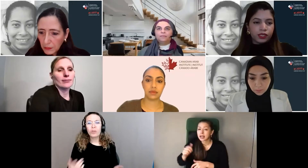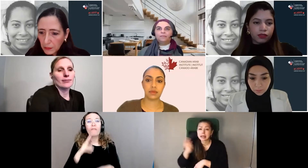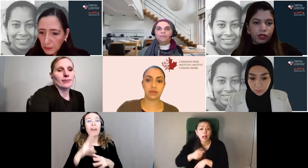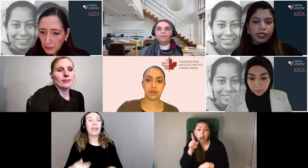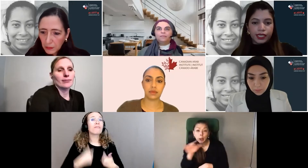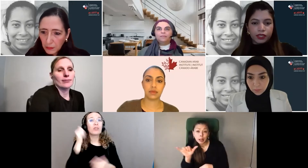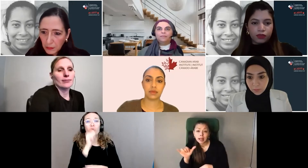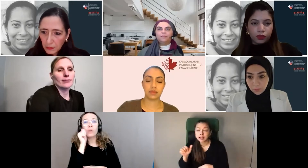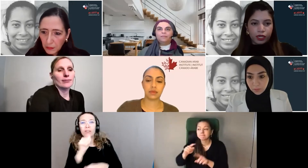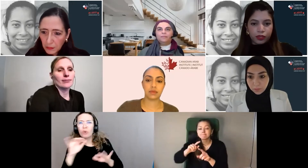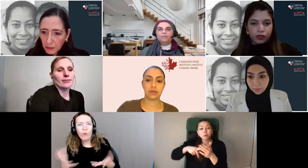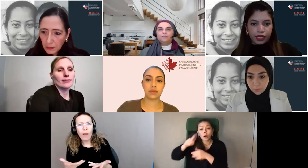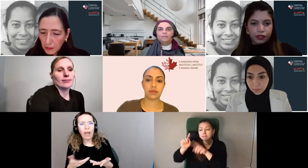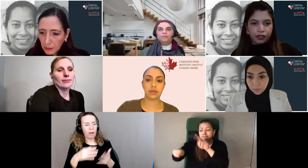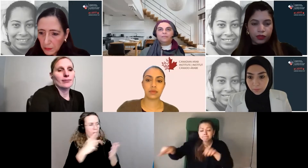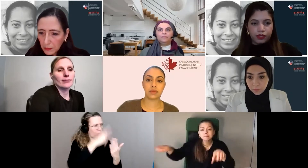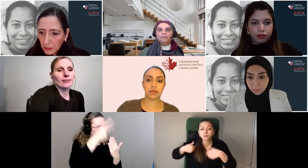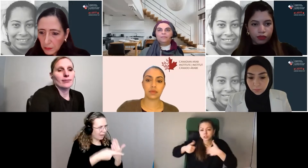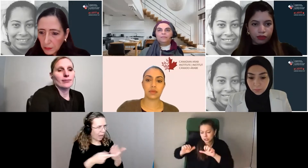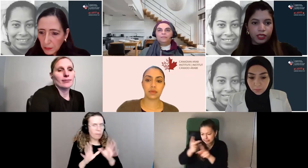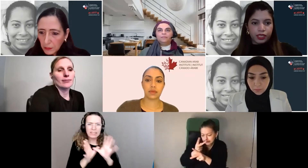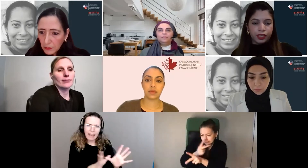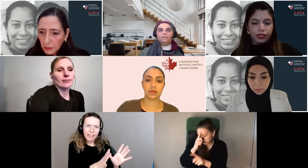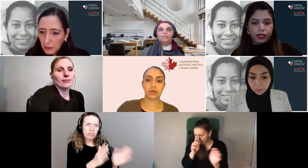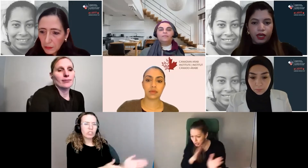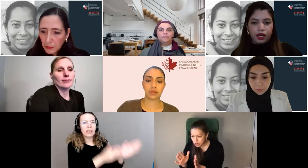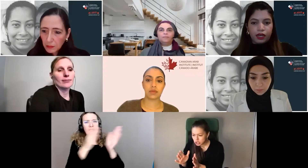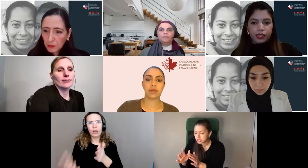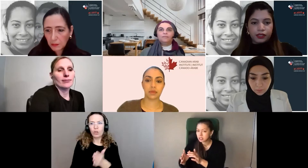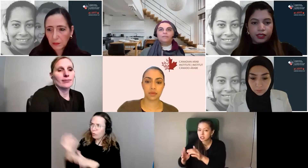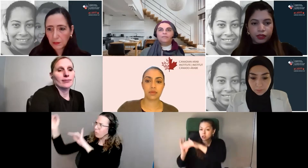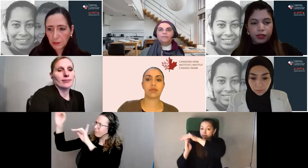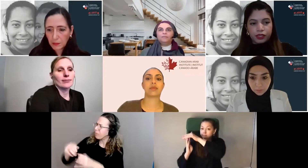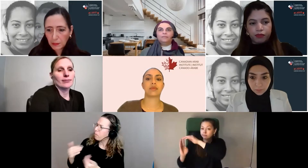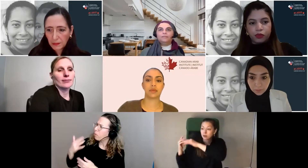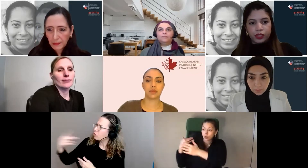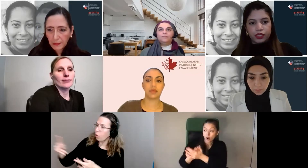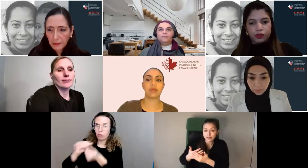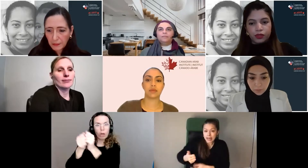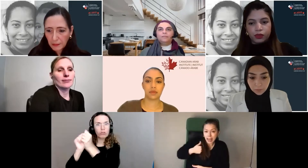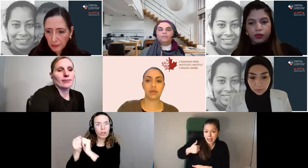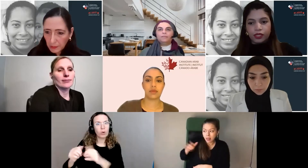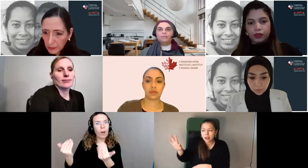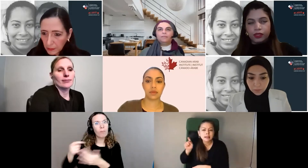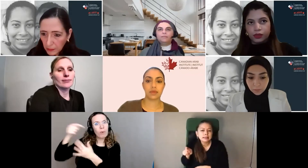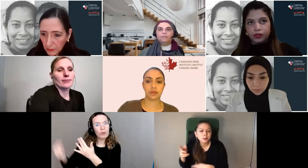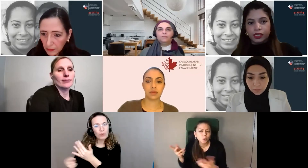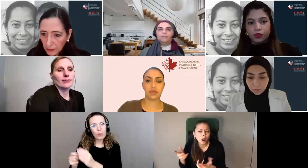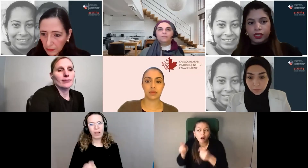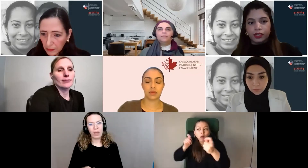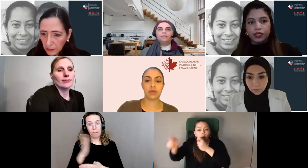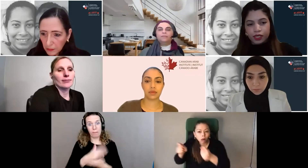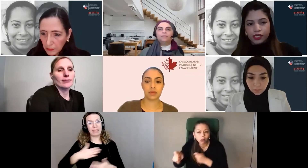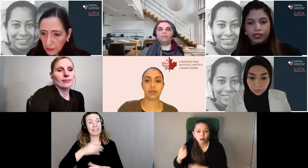the evolving needs of newcomers to Canada, which is forever changing. An integral part of my work is also ensuring